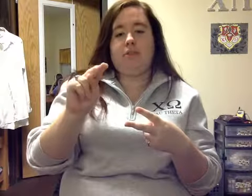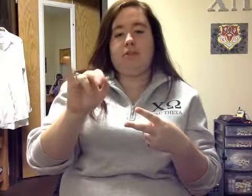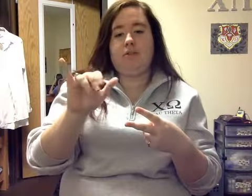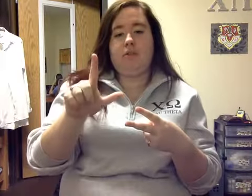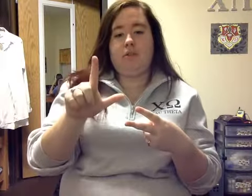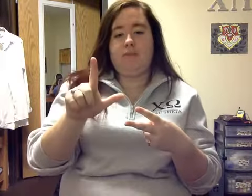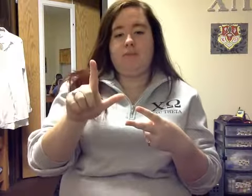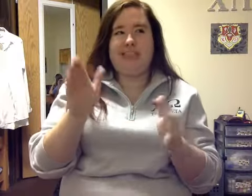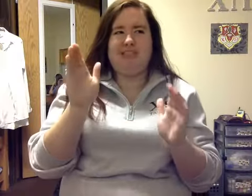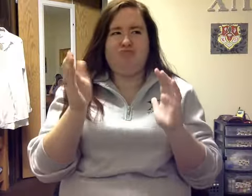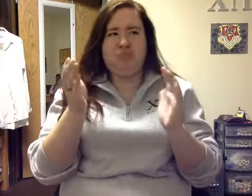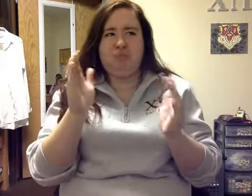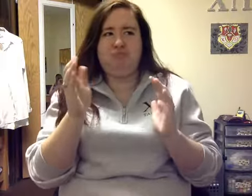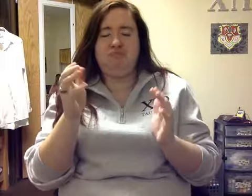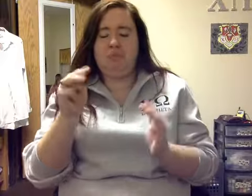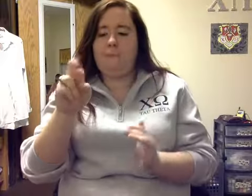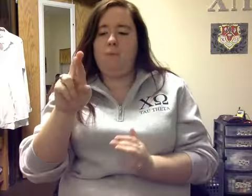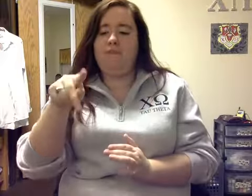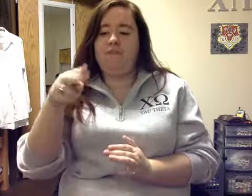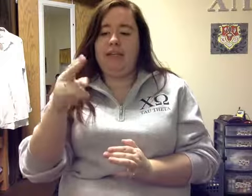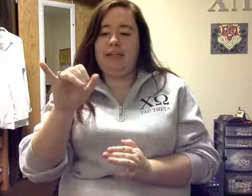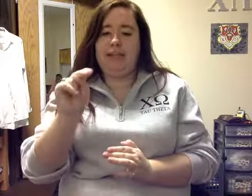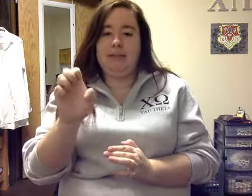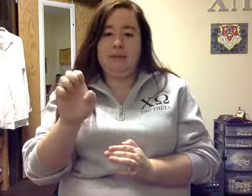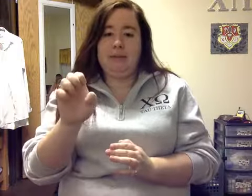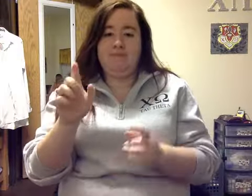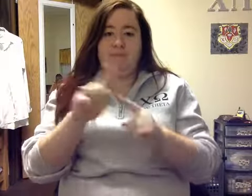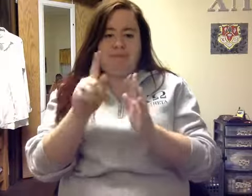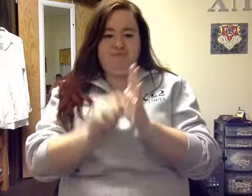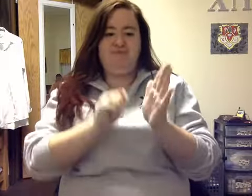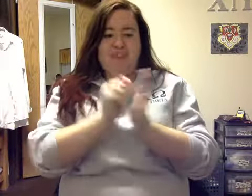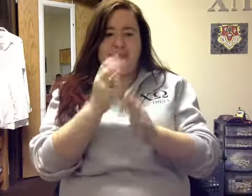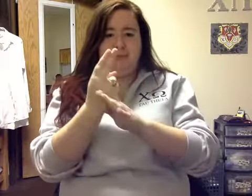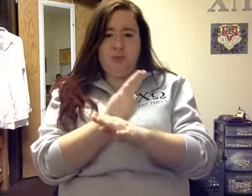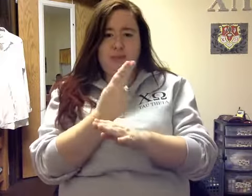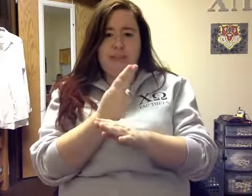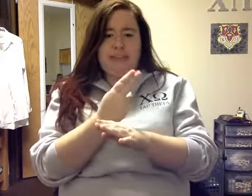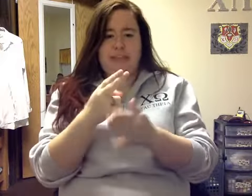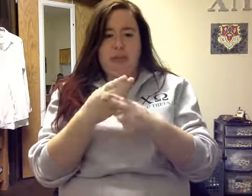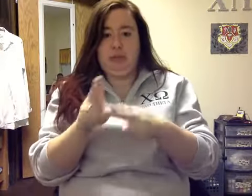narcotic similar to morphine, but it's shorter acting and much safer. You will also receive